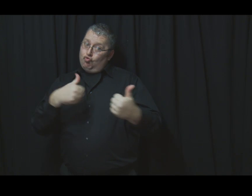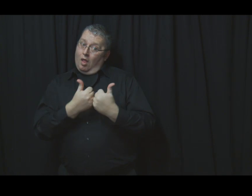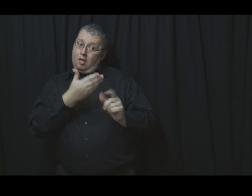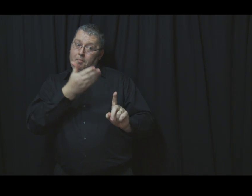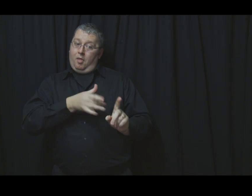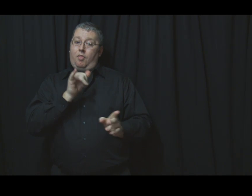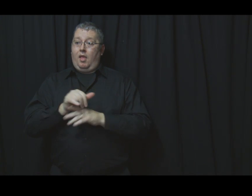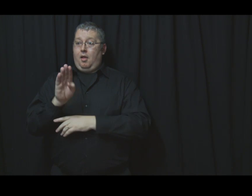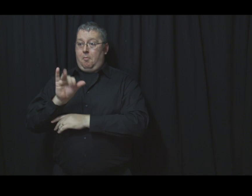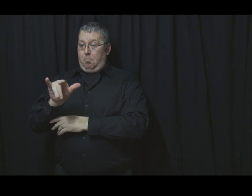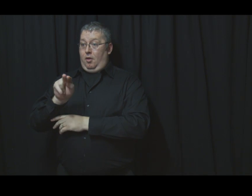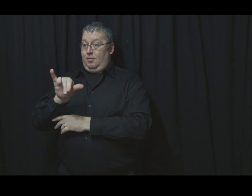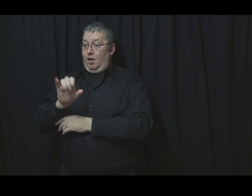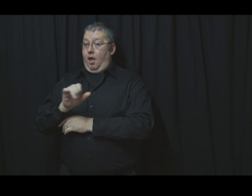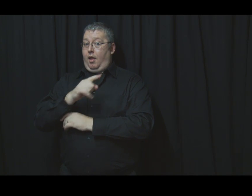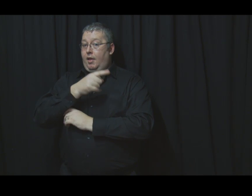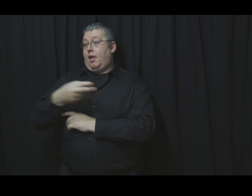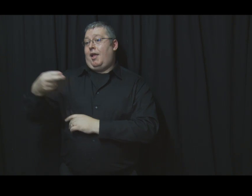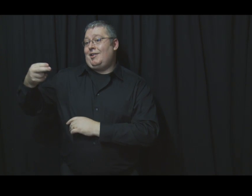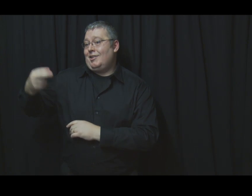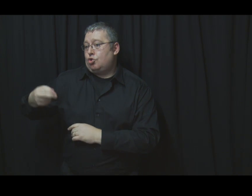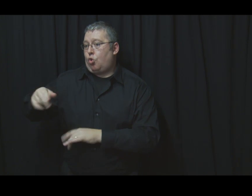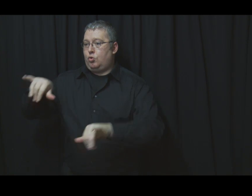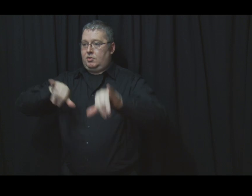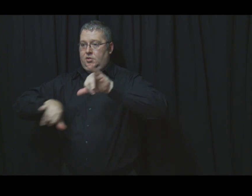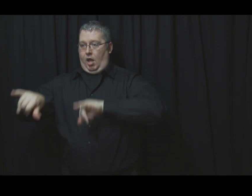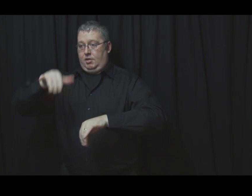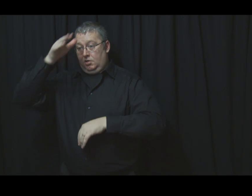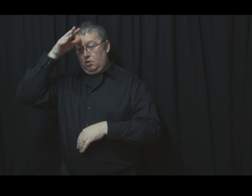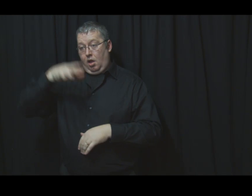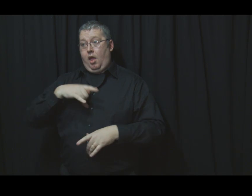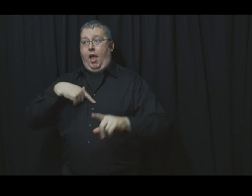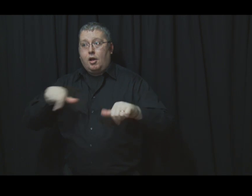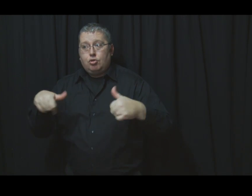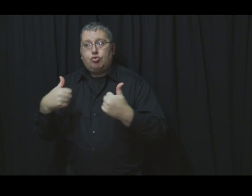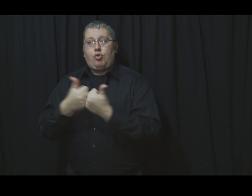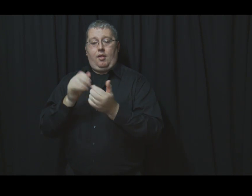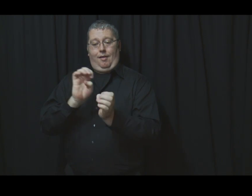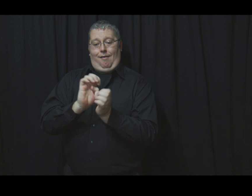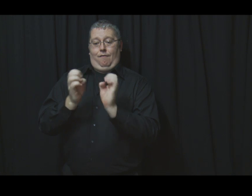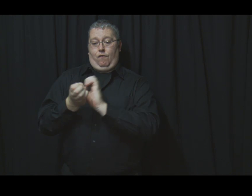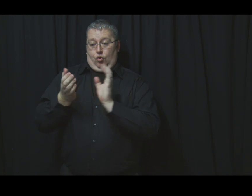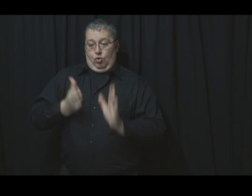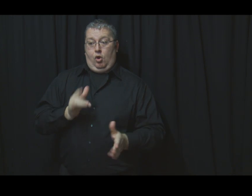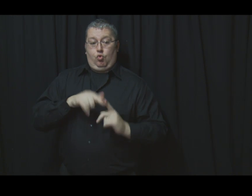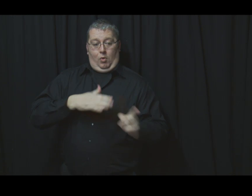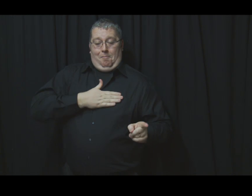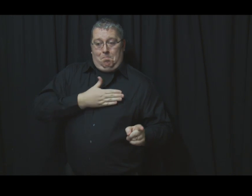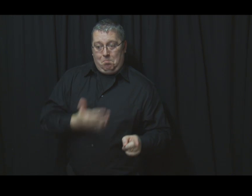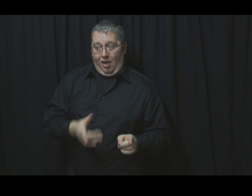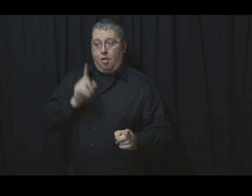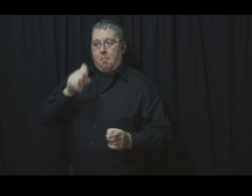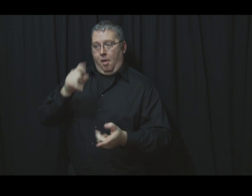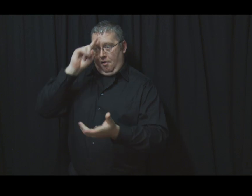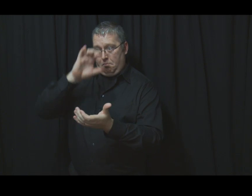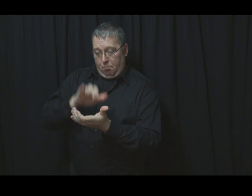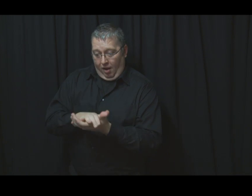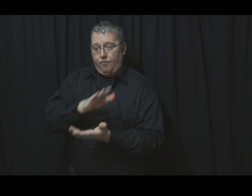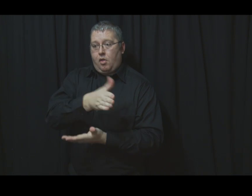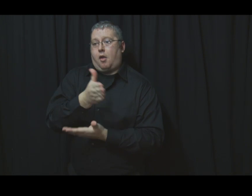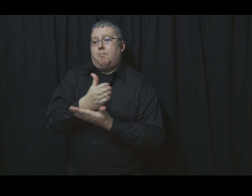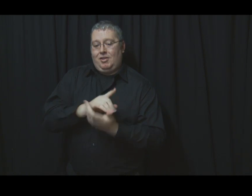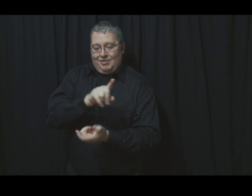Bill Nye, the historical science guy, and I challenge the evolutionists to admit the belief aspects of their